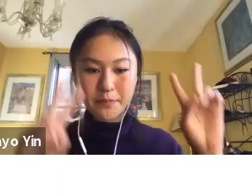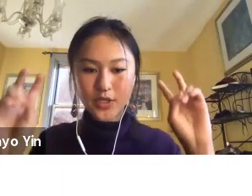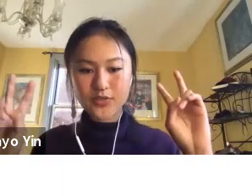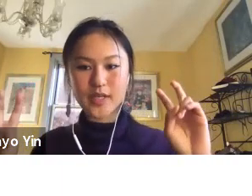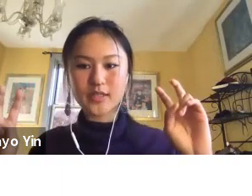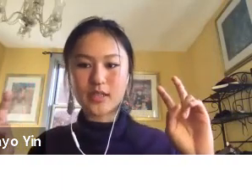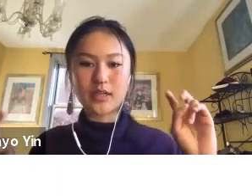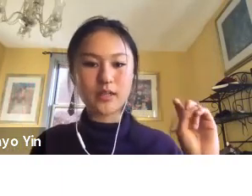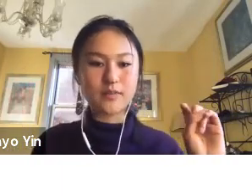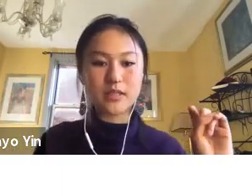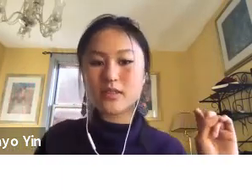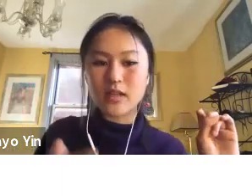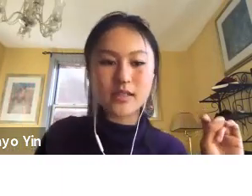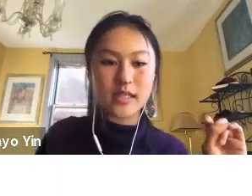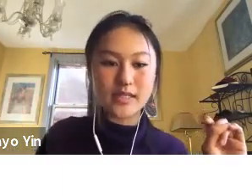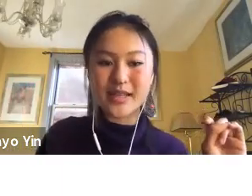a perfect